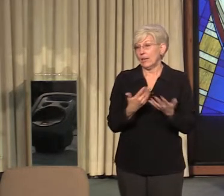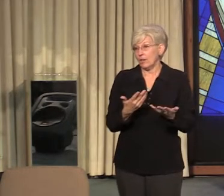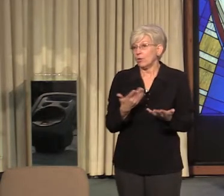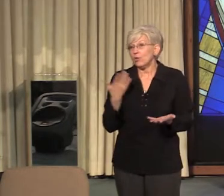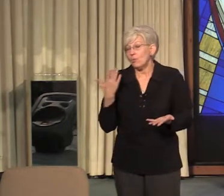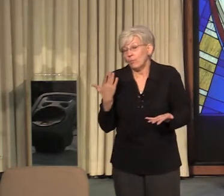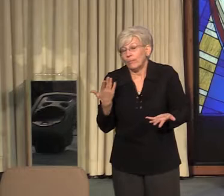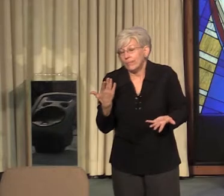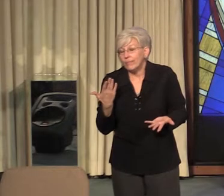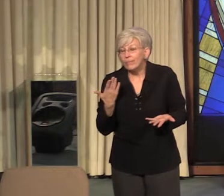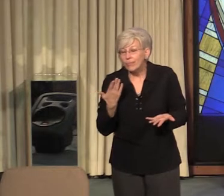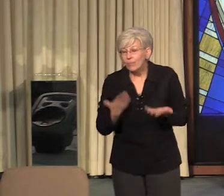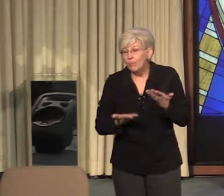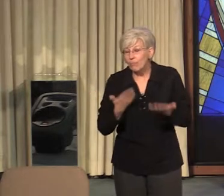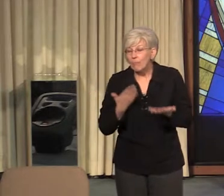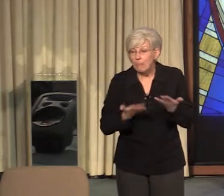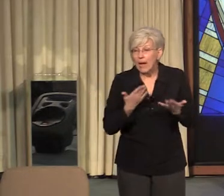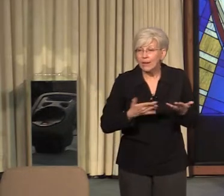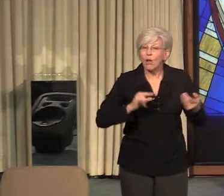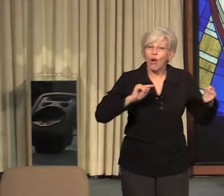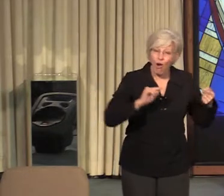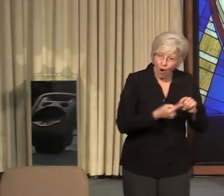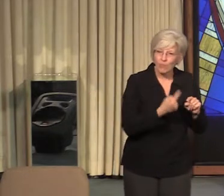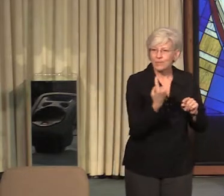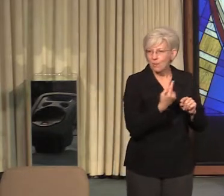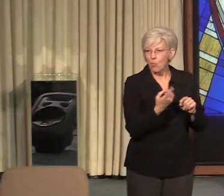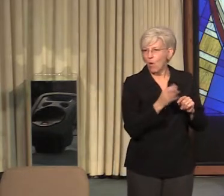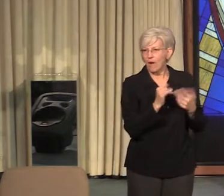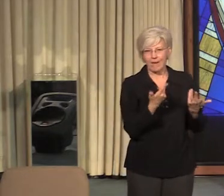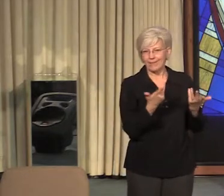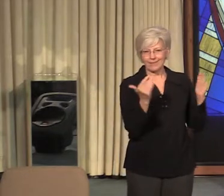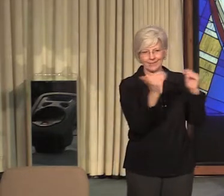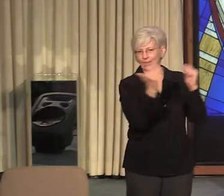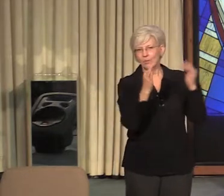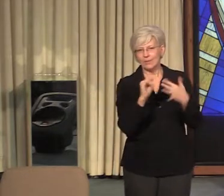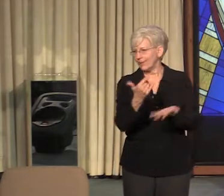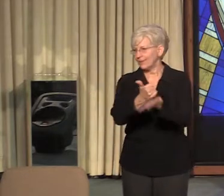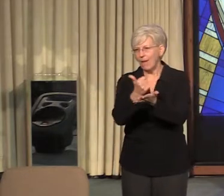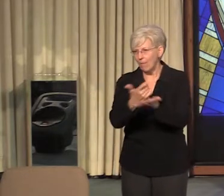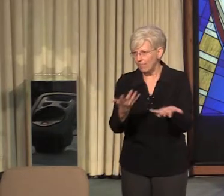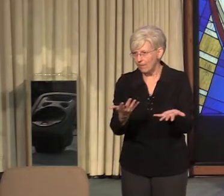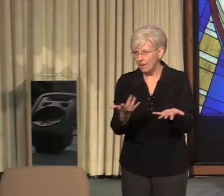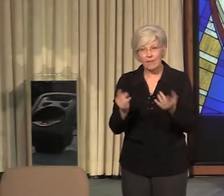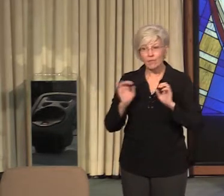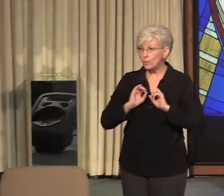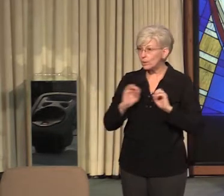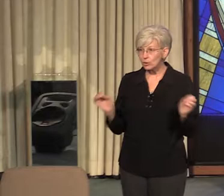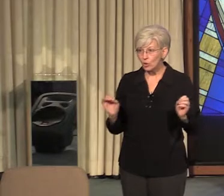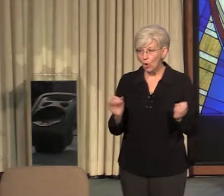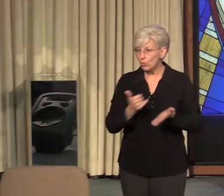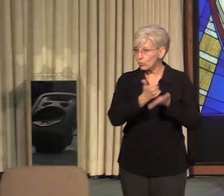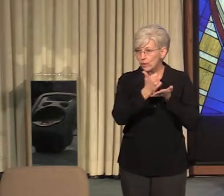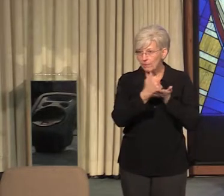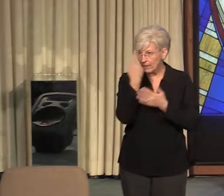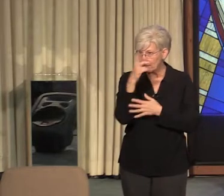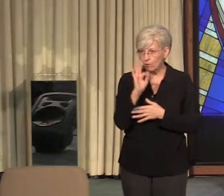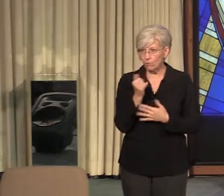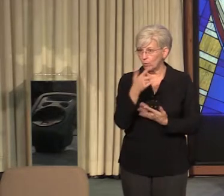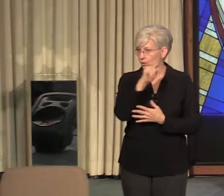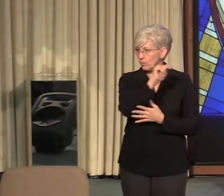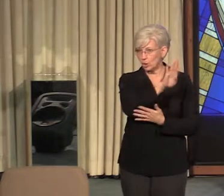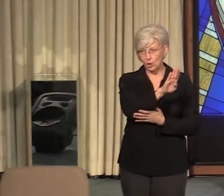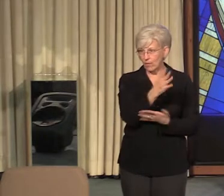harm someone as it was to help them. And there was no treatment for tuberculosis at that time.